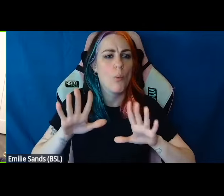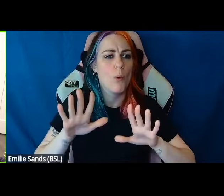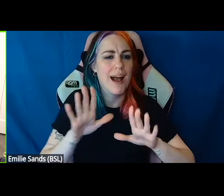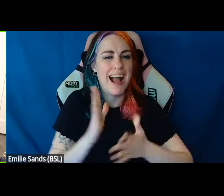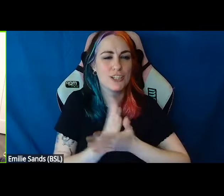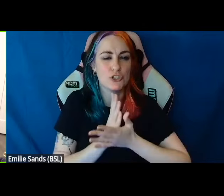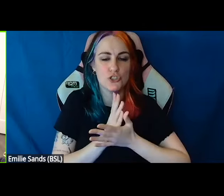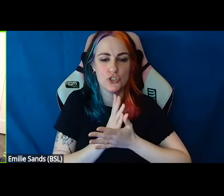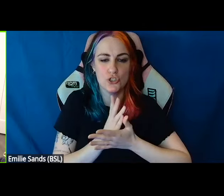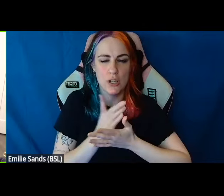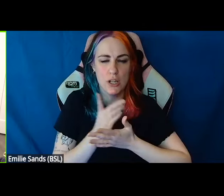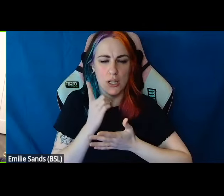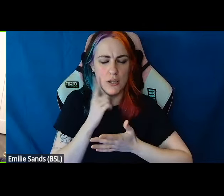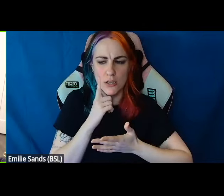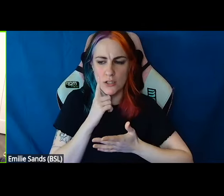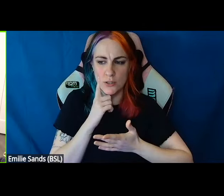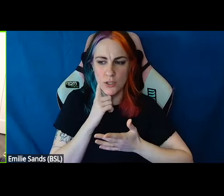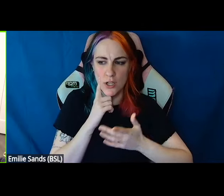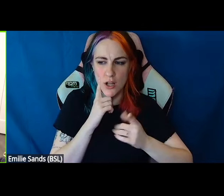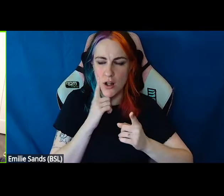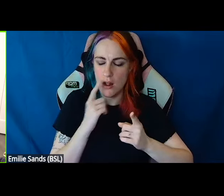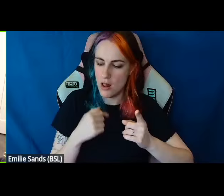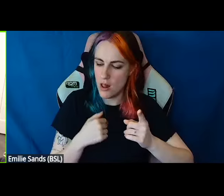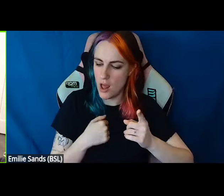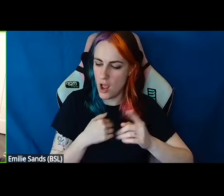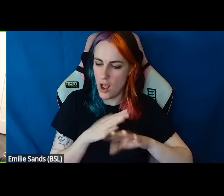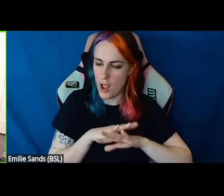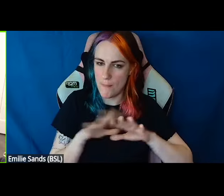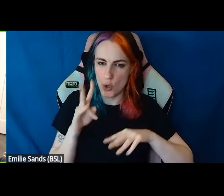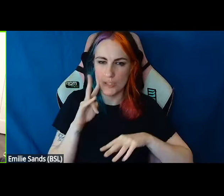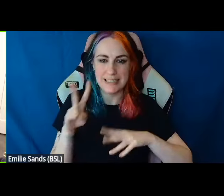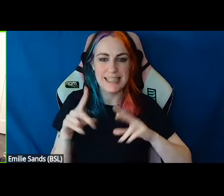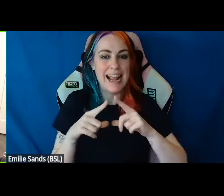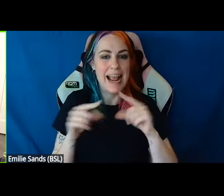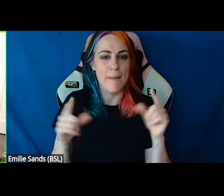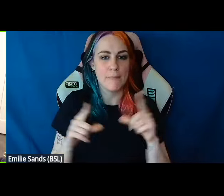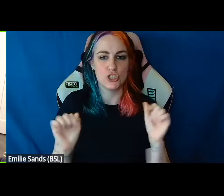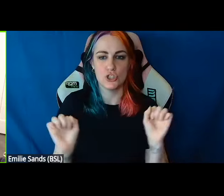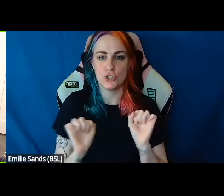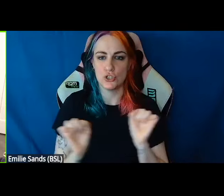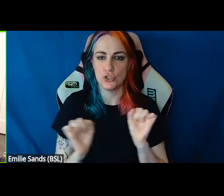let's see. I am not seeing the captions.